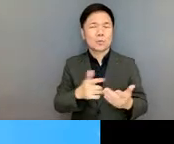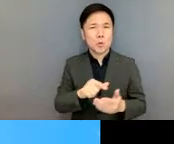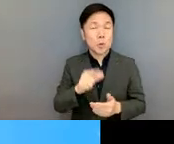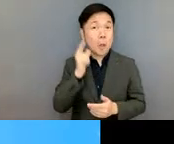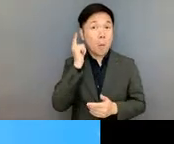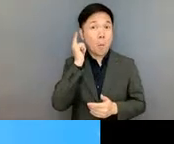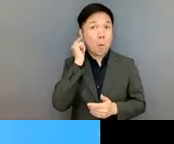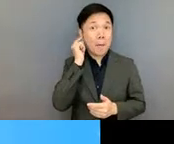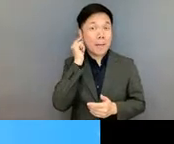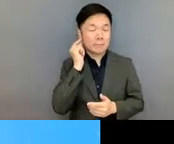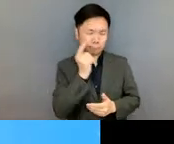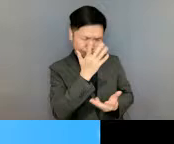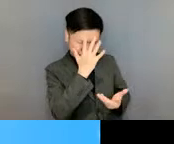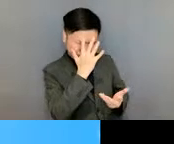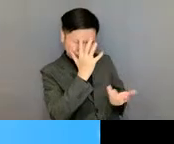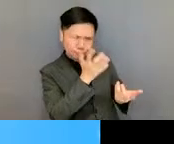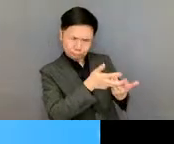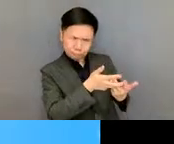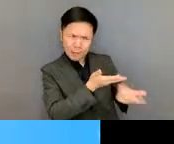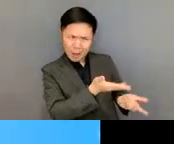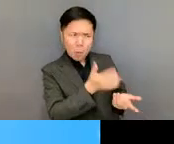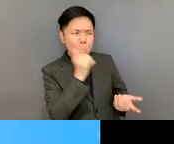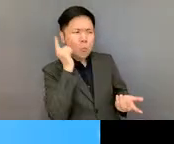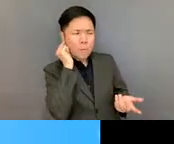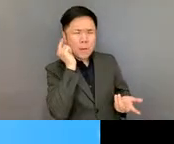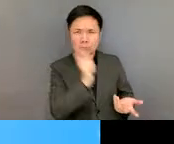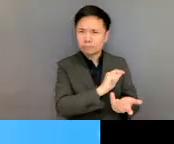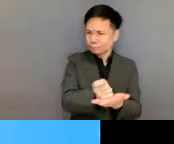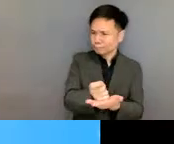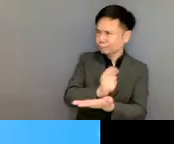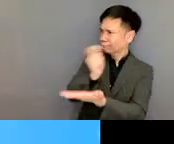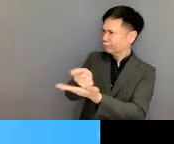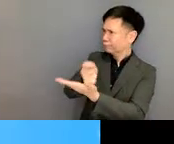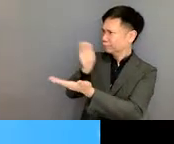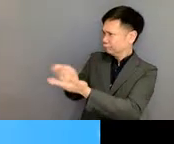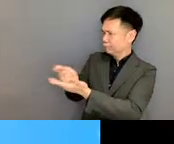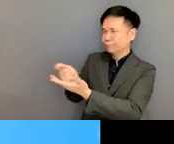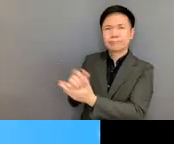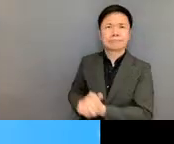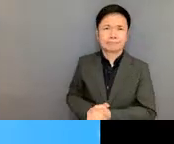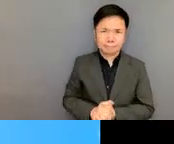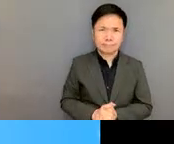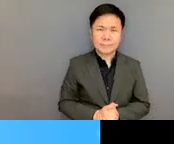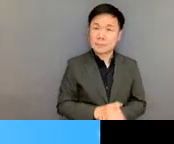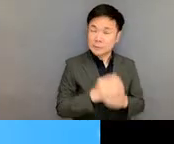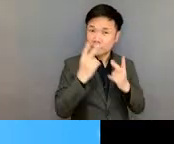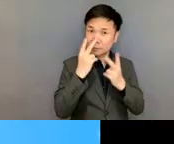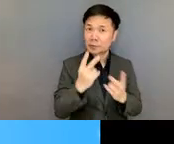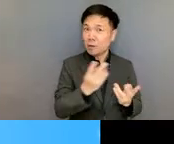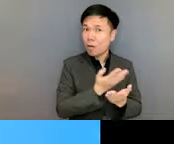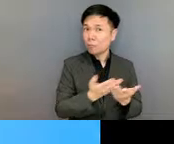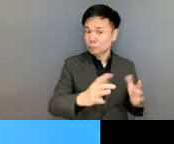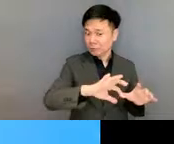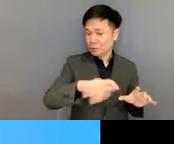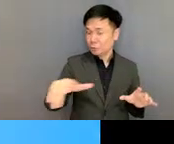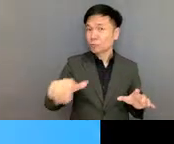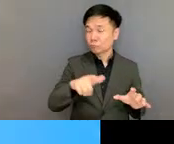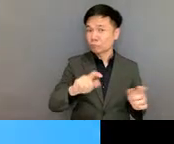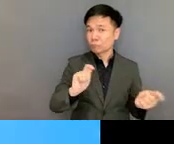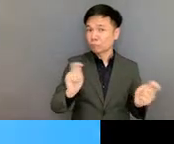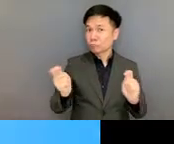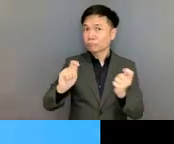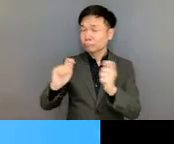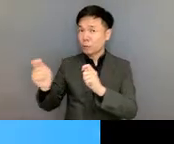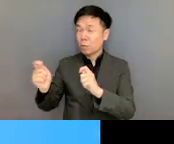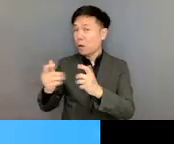procurement practices. This is an innovation we've seen in various countries and which empowers women